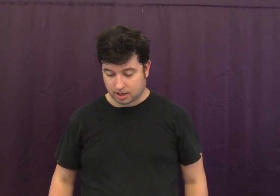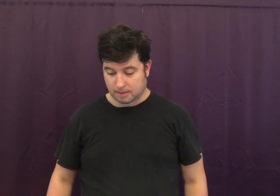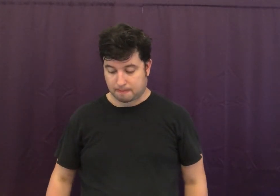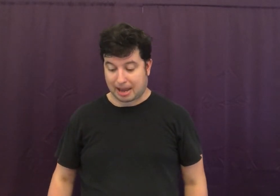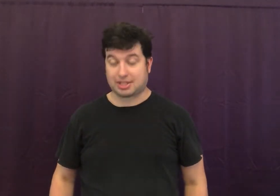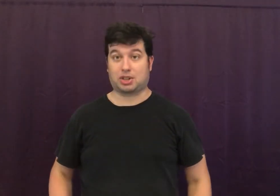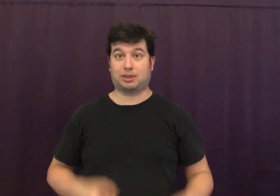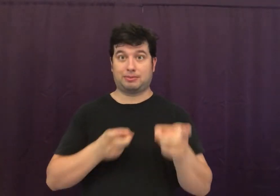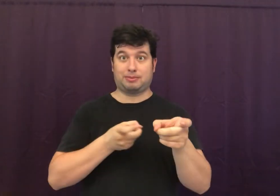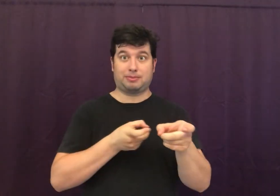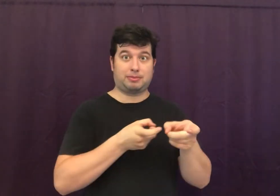Master.